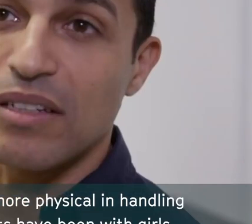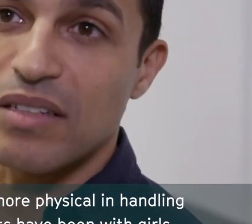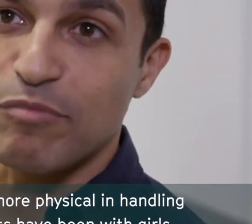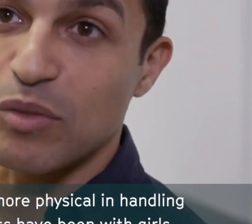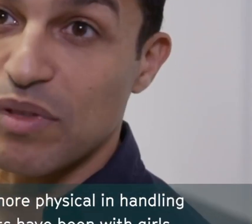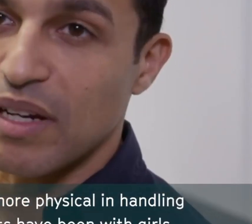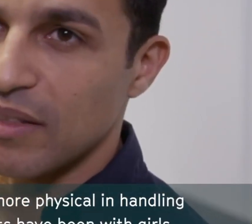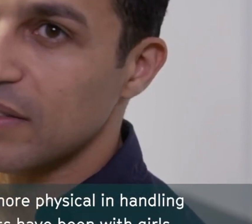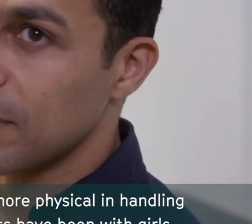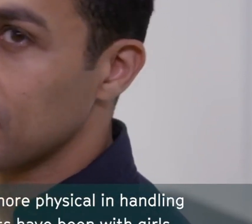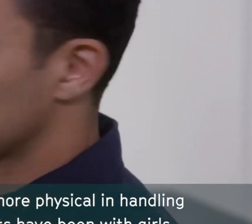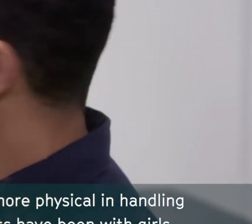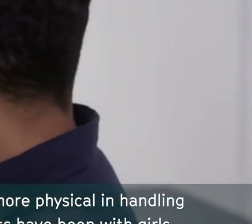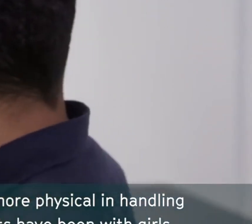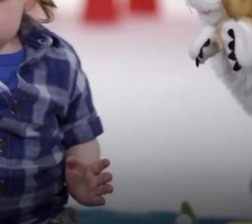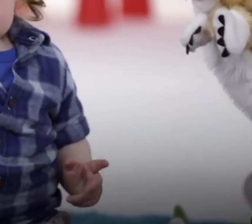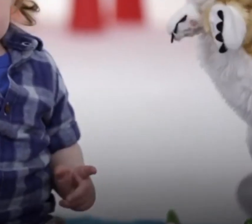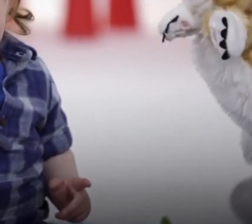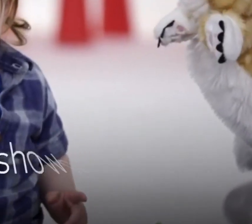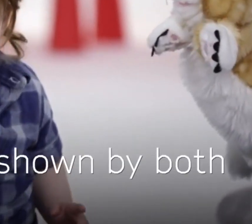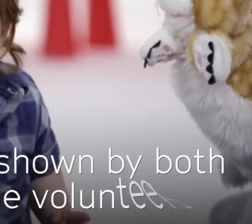other adults have been with girls.